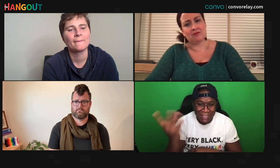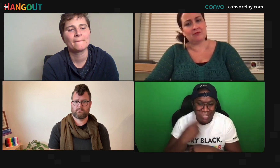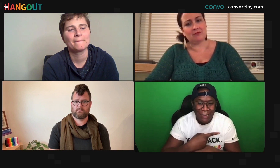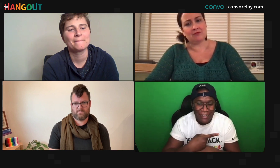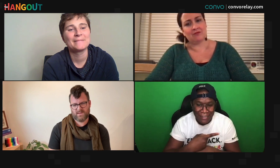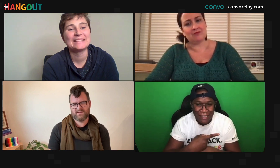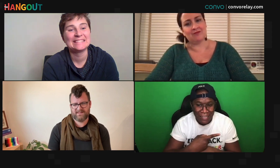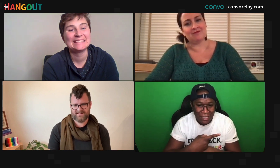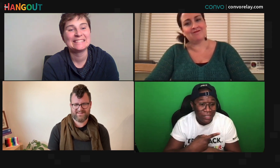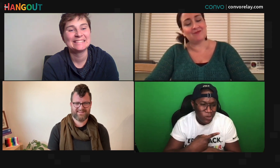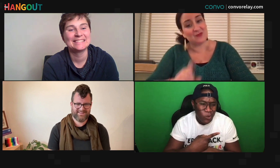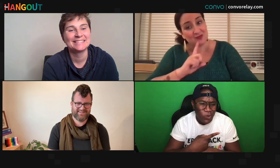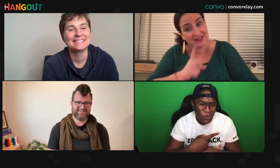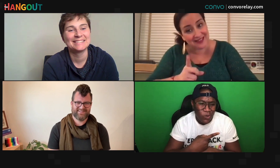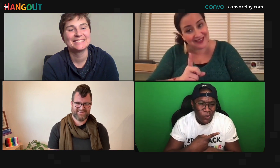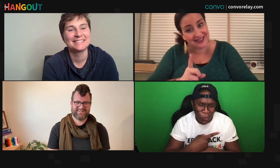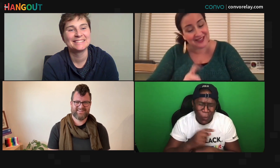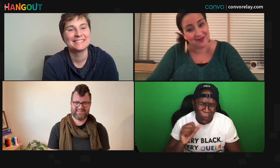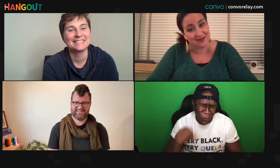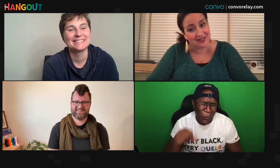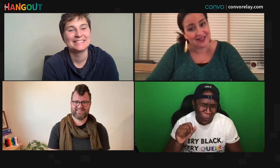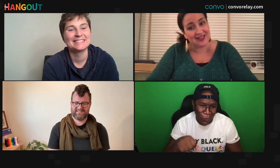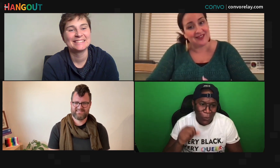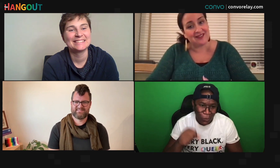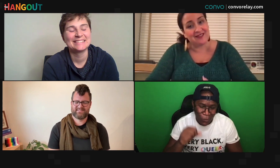that. When I released that